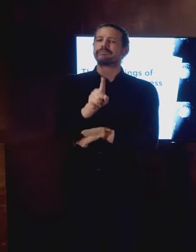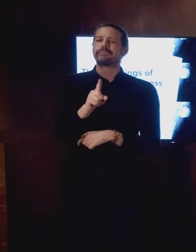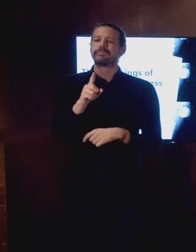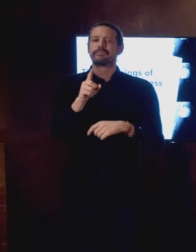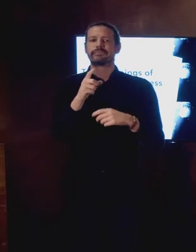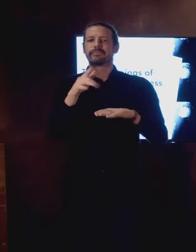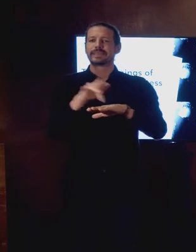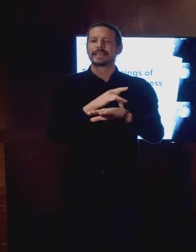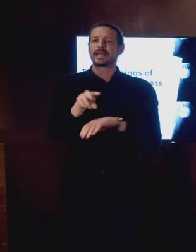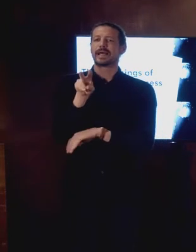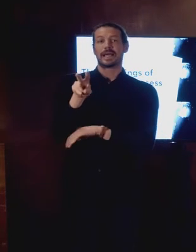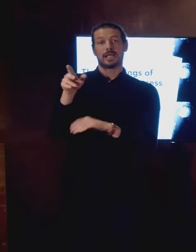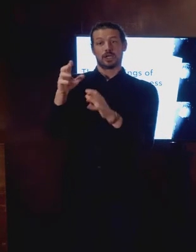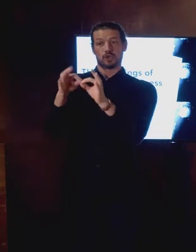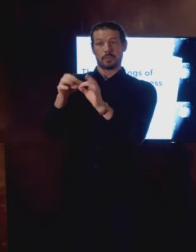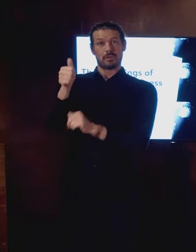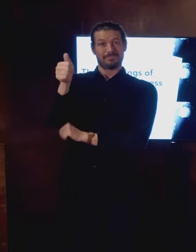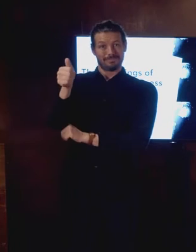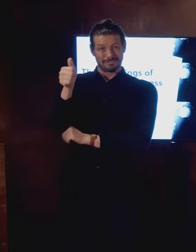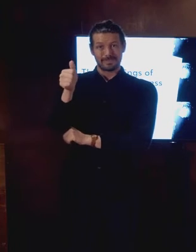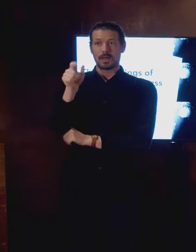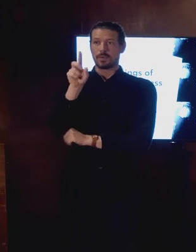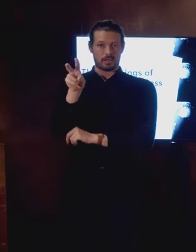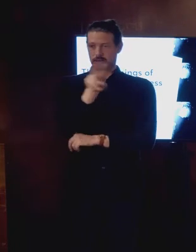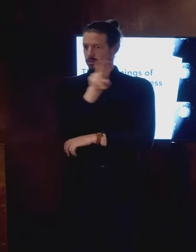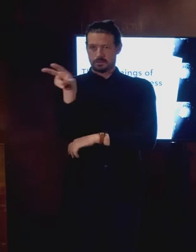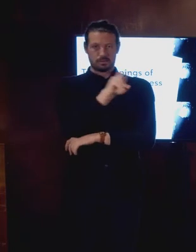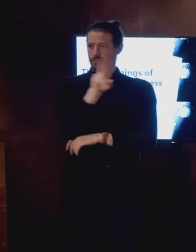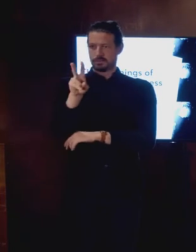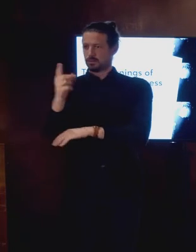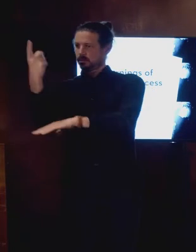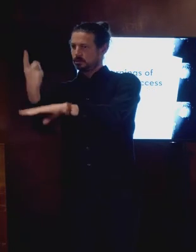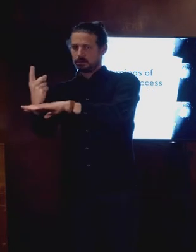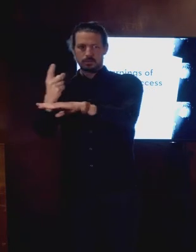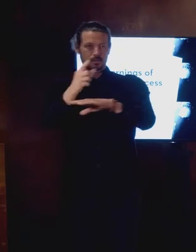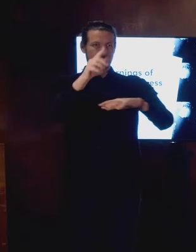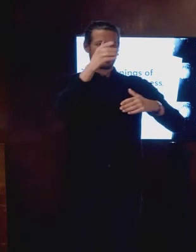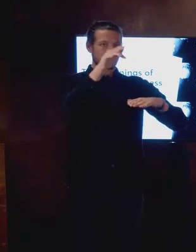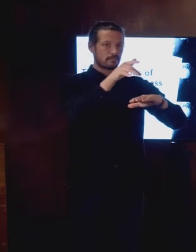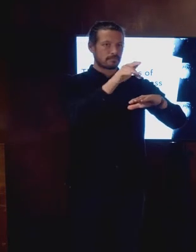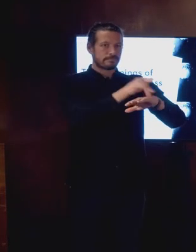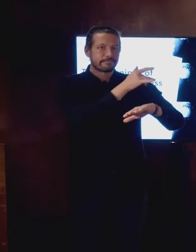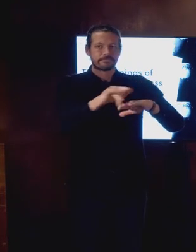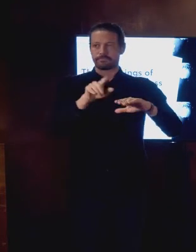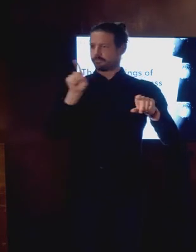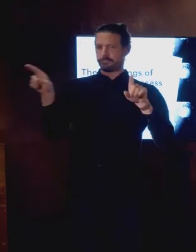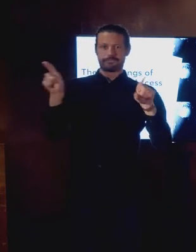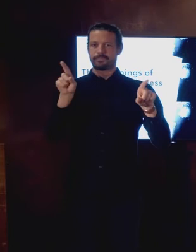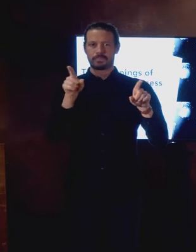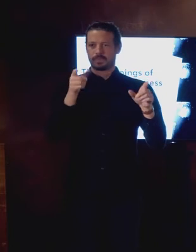it's interpreted, that's great, but then I don't know where to look and I'm not watching the actor.